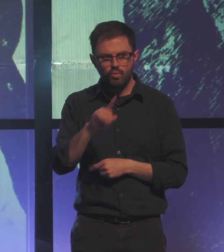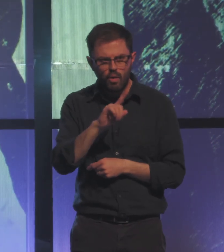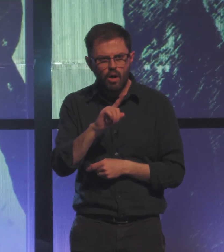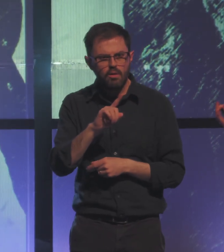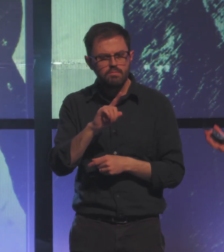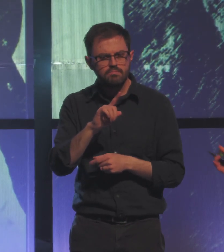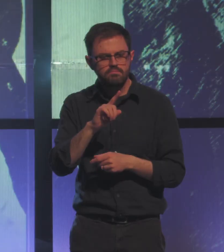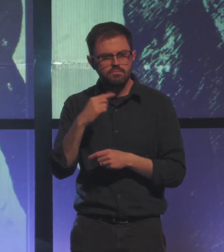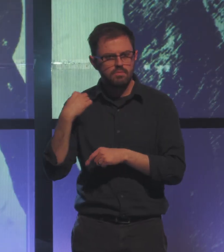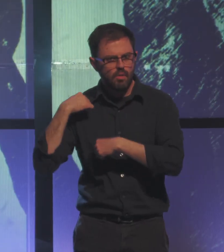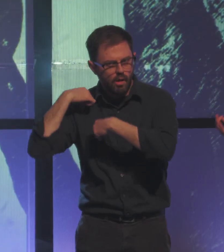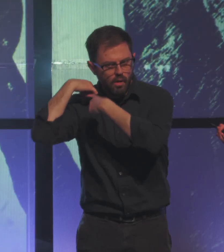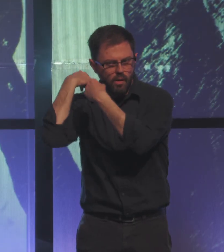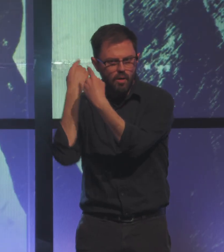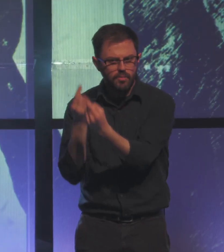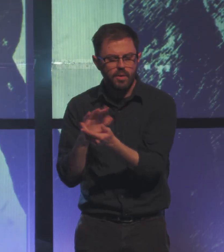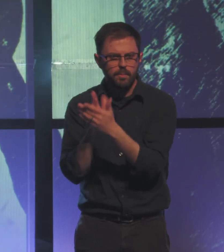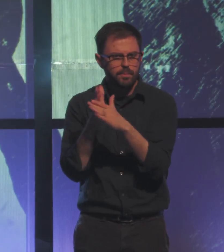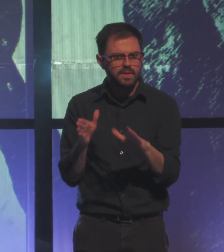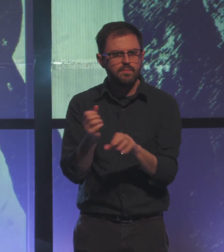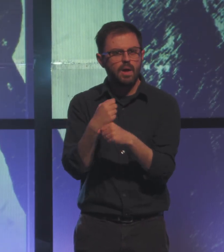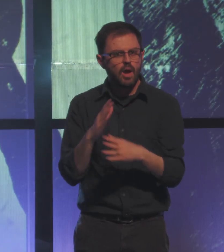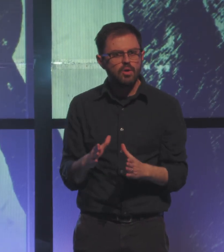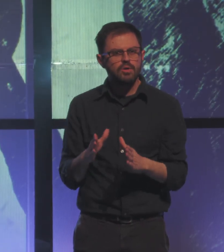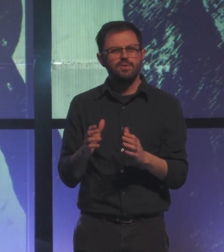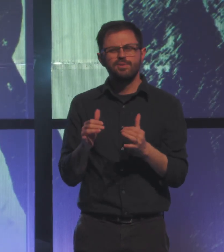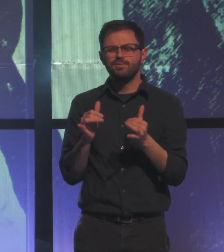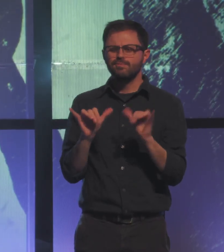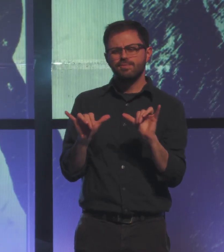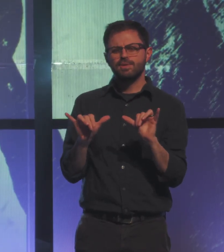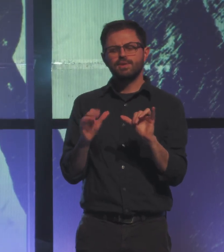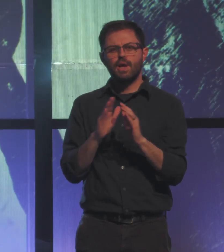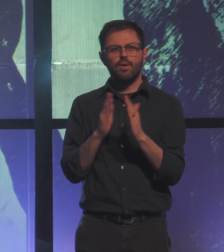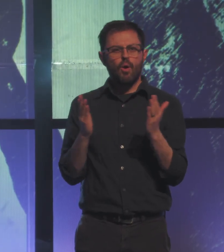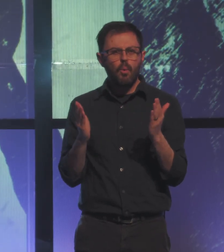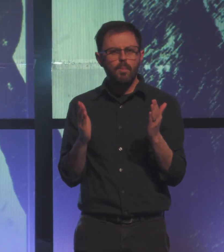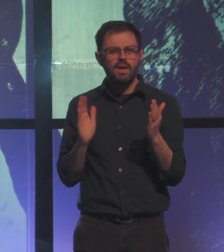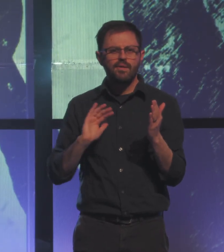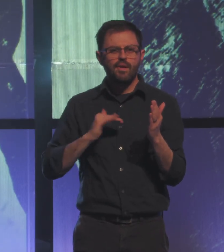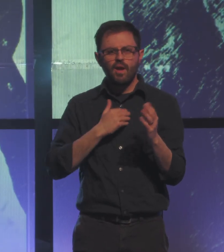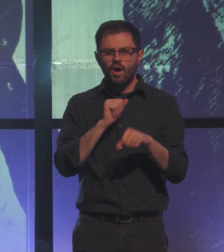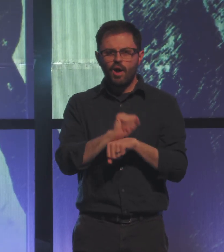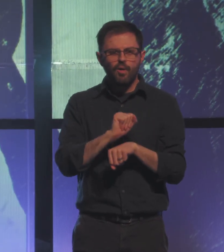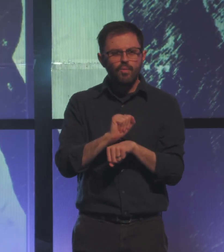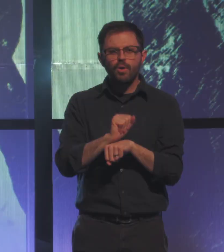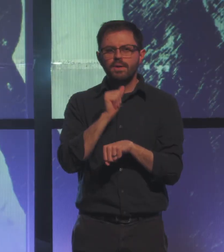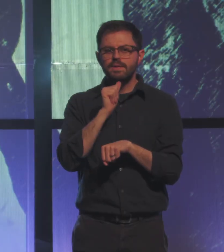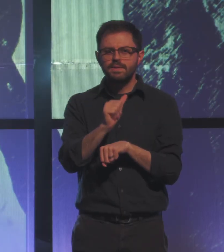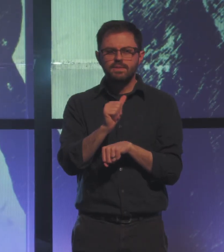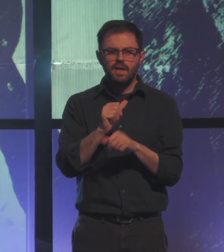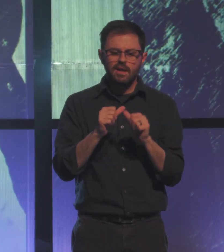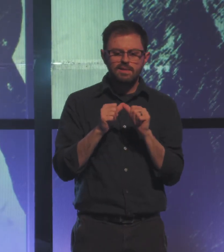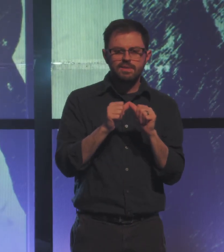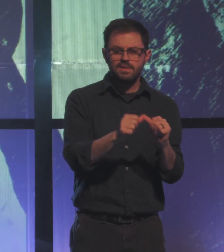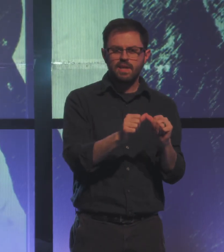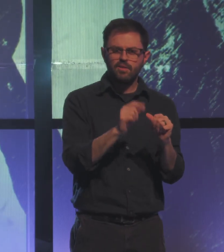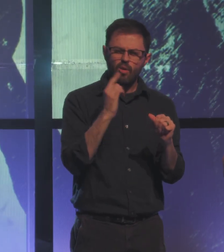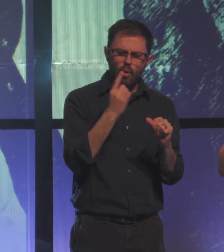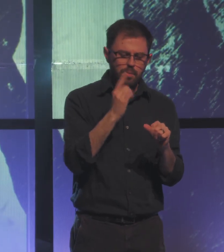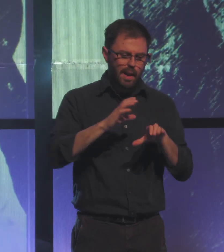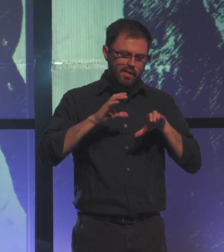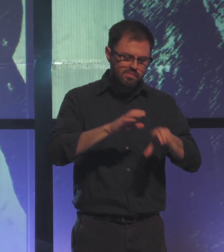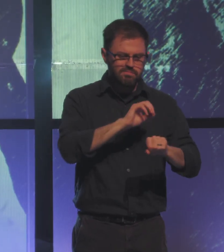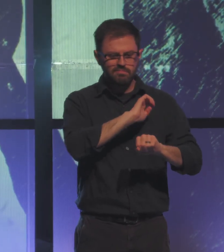To remember that this work of the peacemaking path is not sustained by just effort alone, but by presence,